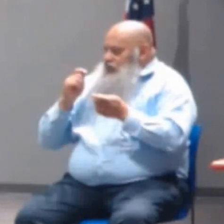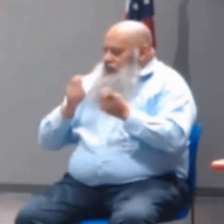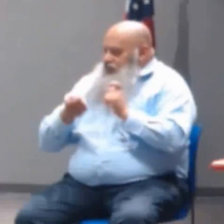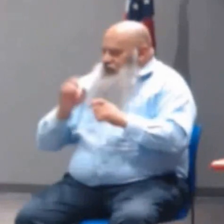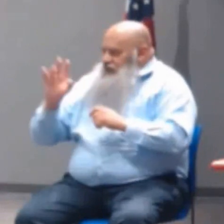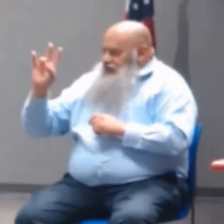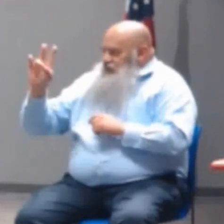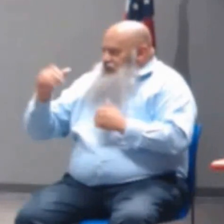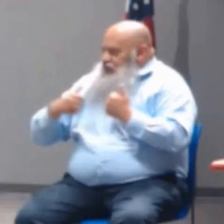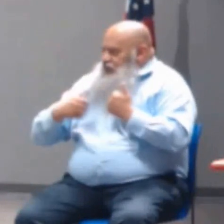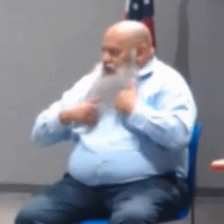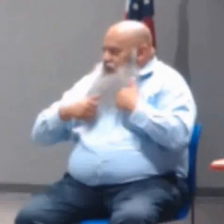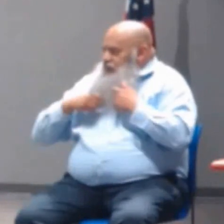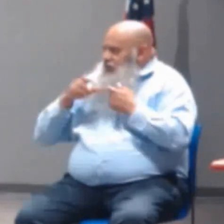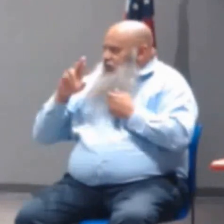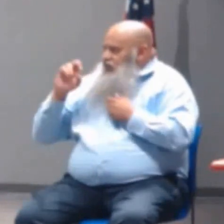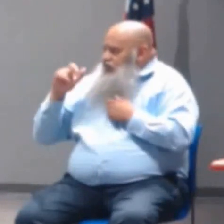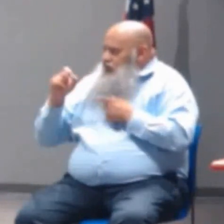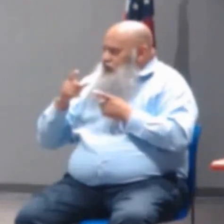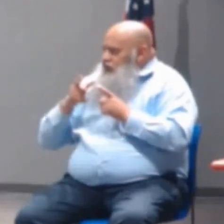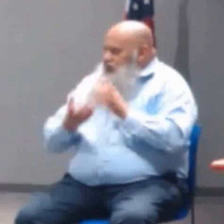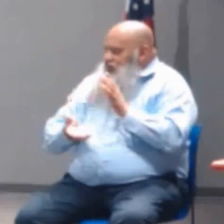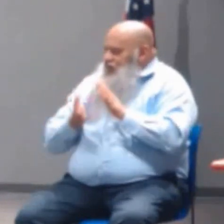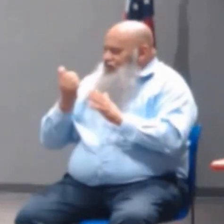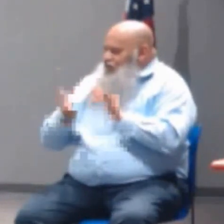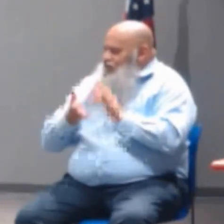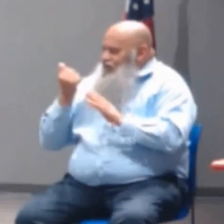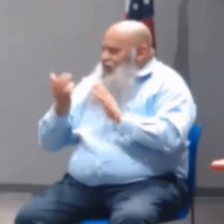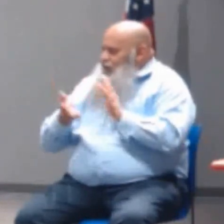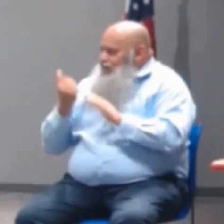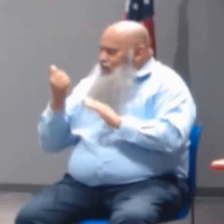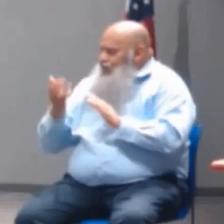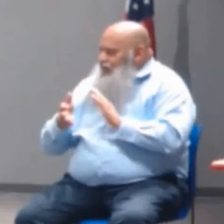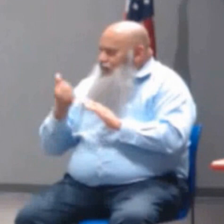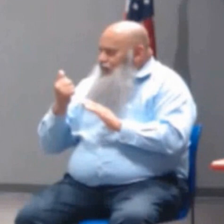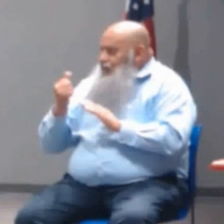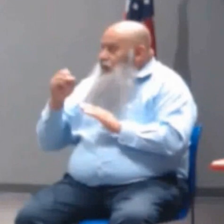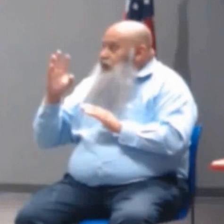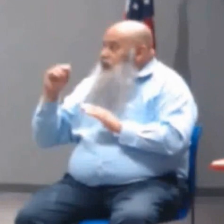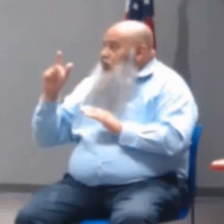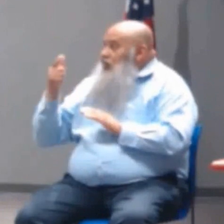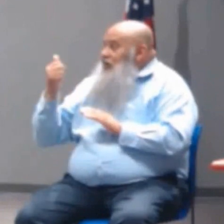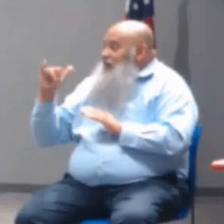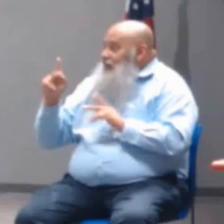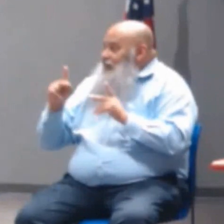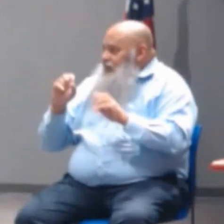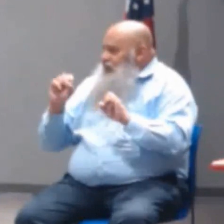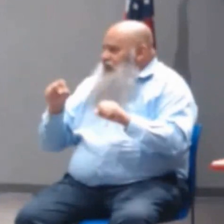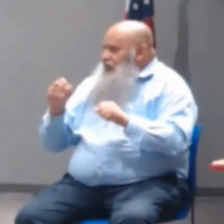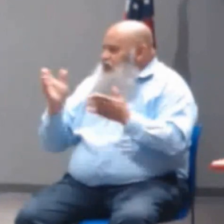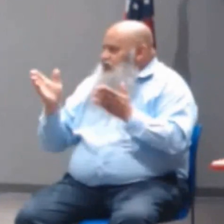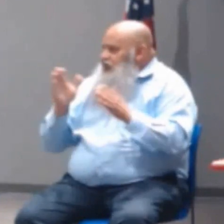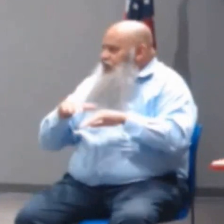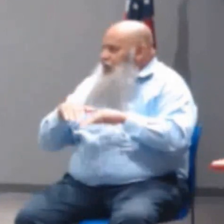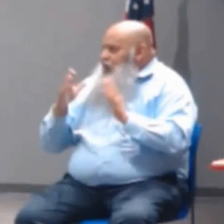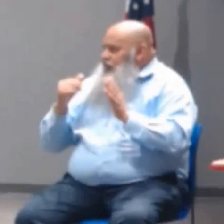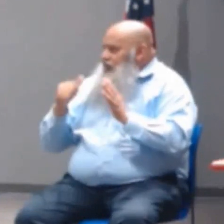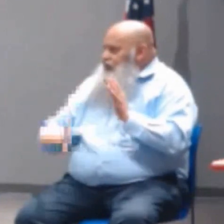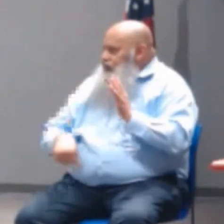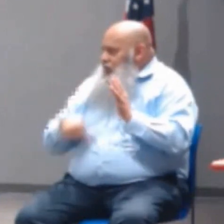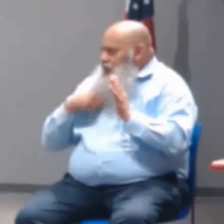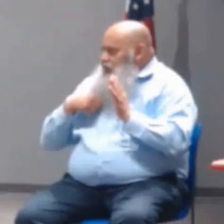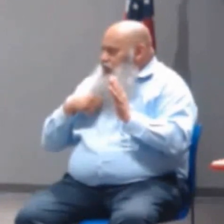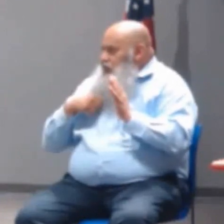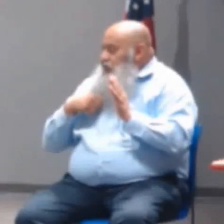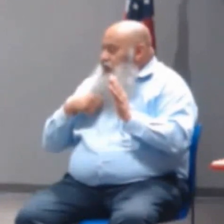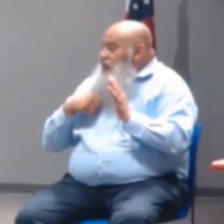Army regulations to take all that stuff out so that gay people could serve openly and proudly,